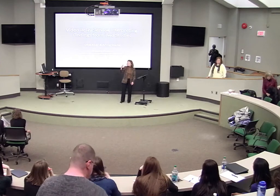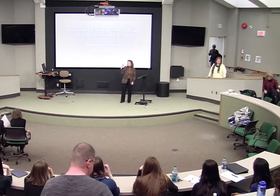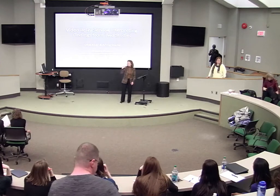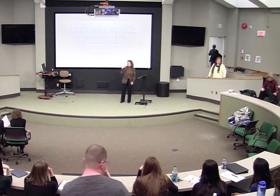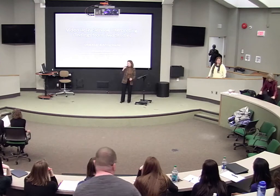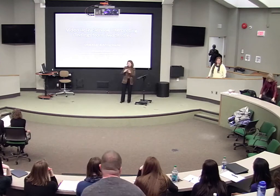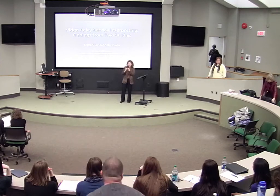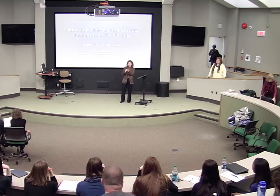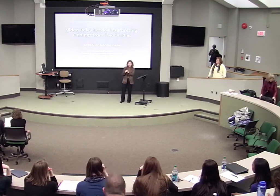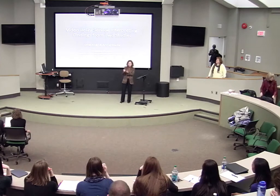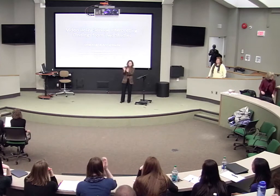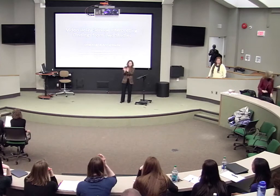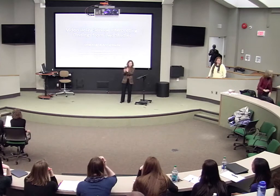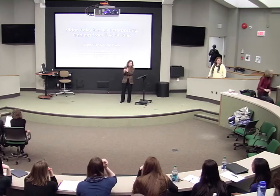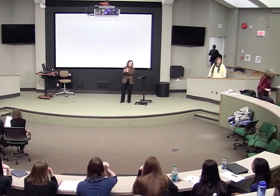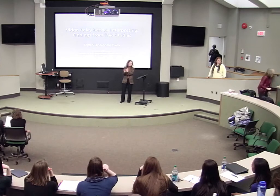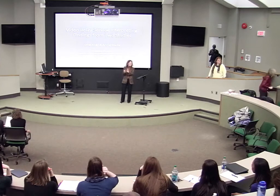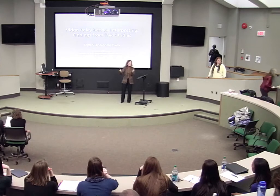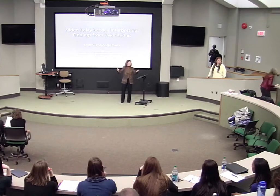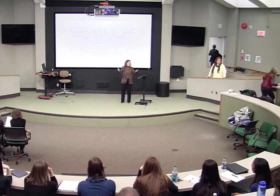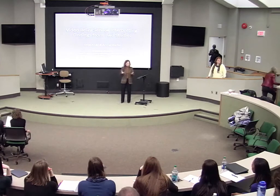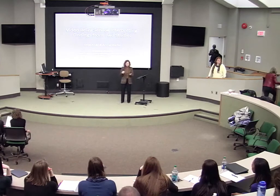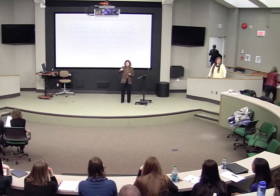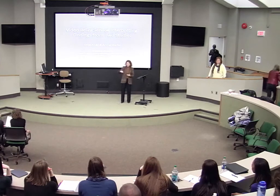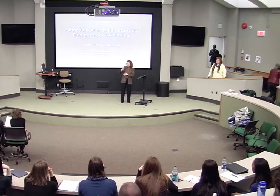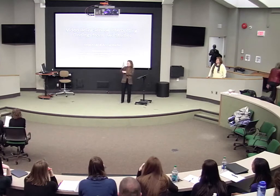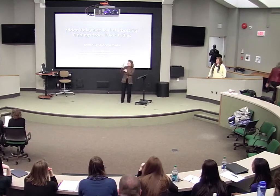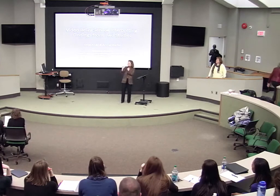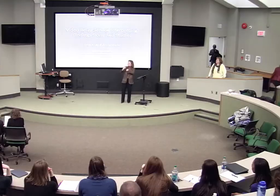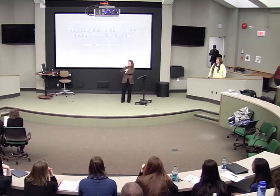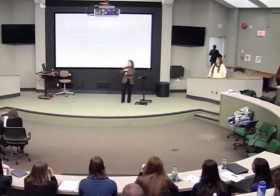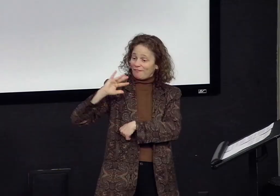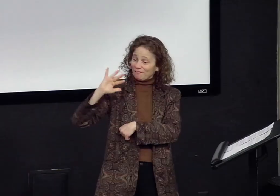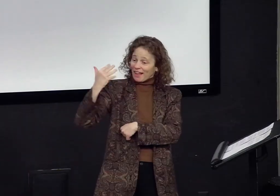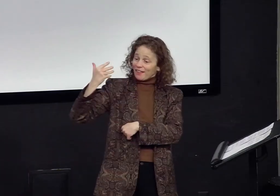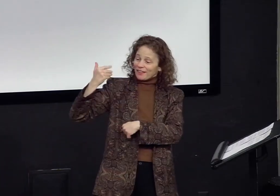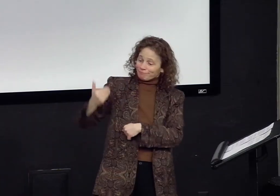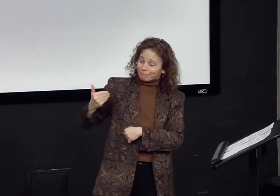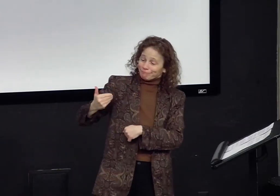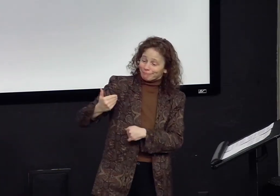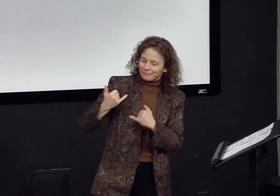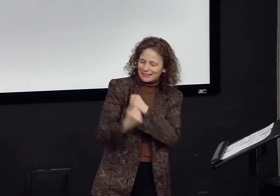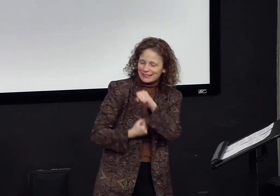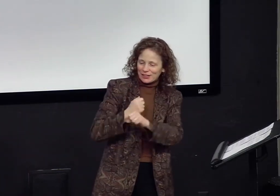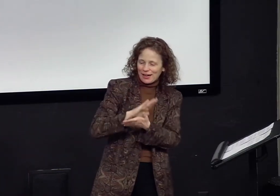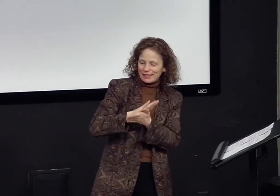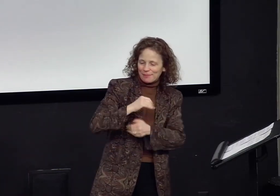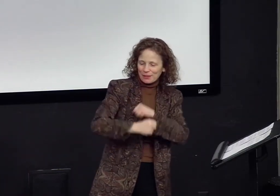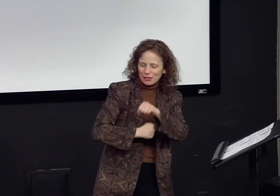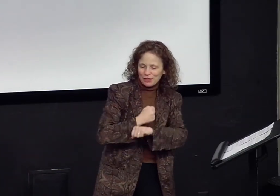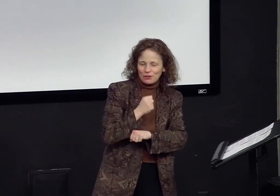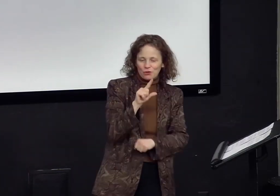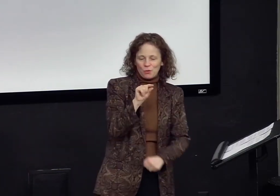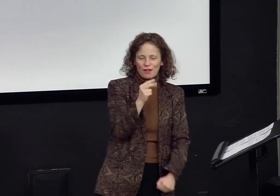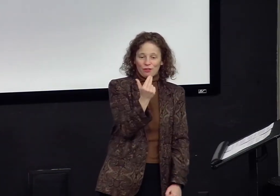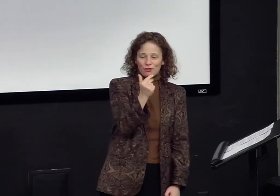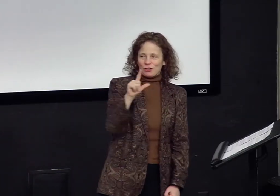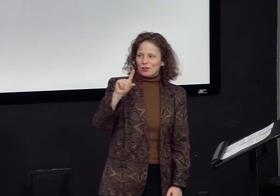I'm Dr. Melanie Metzger, the chair of the Department of the Interpretation, and we'd like to welcome you to the fifth lecture here for